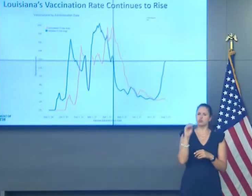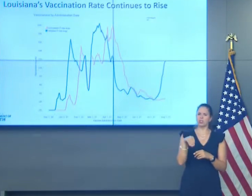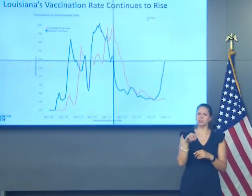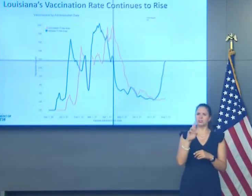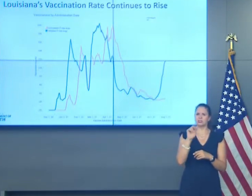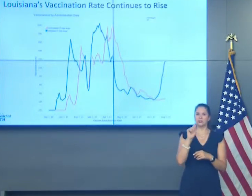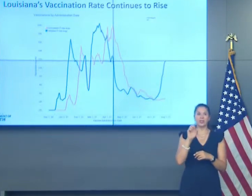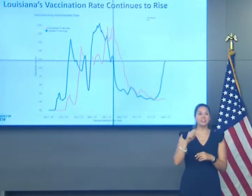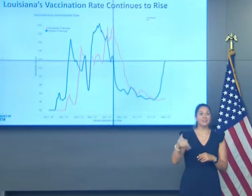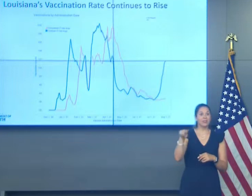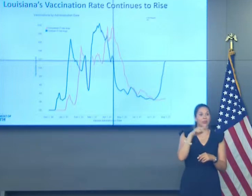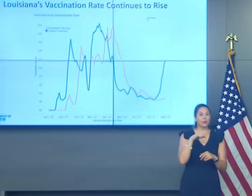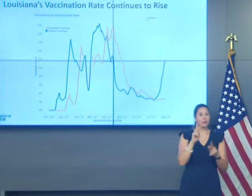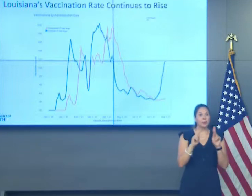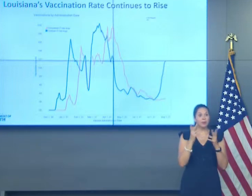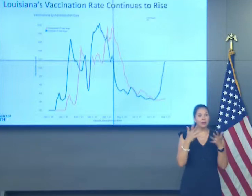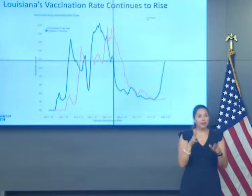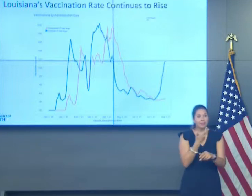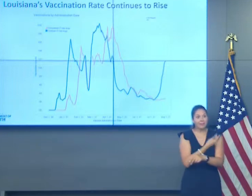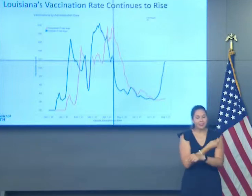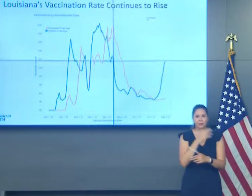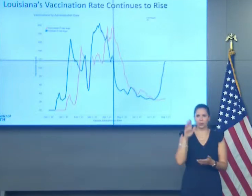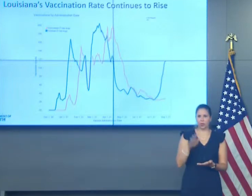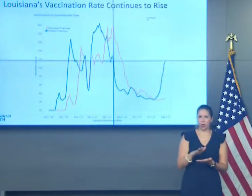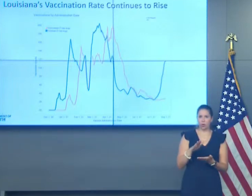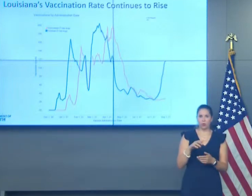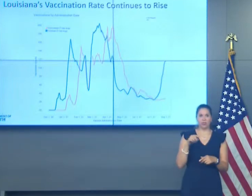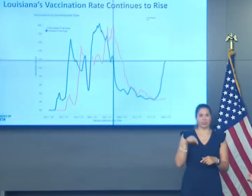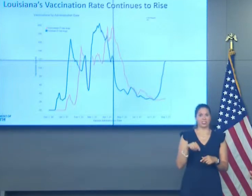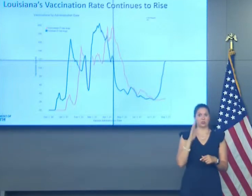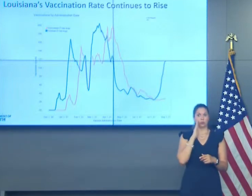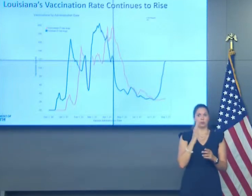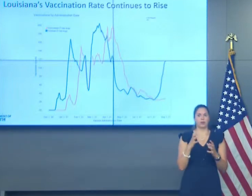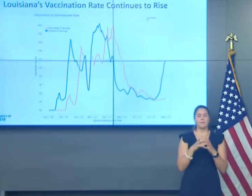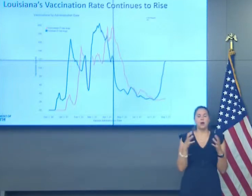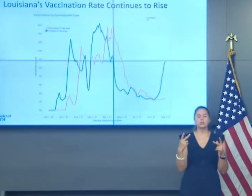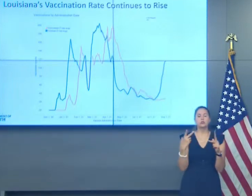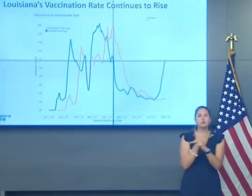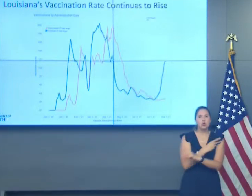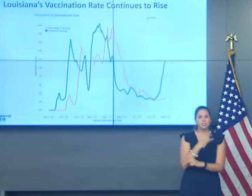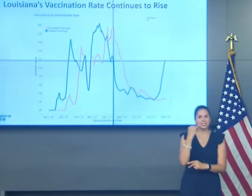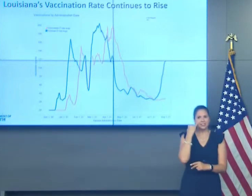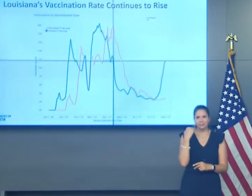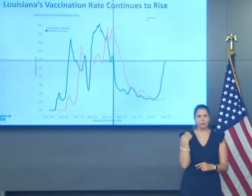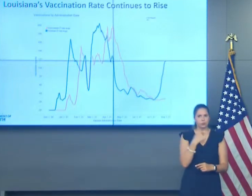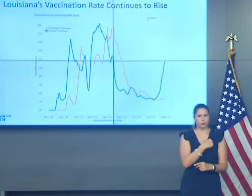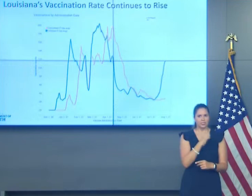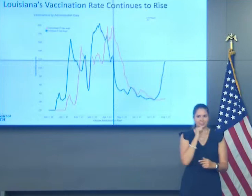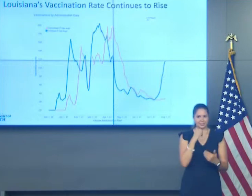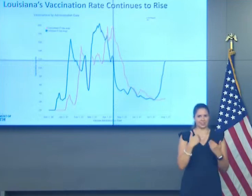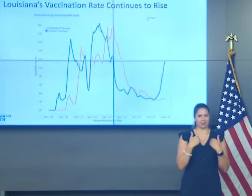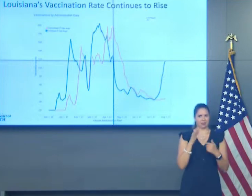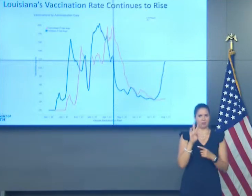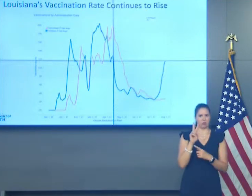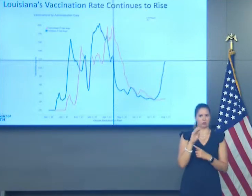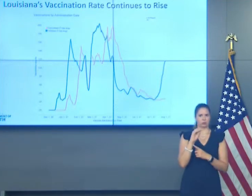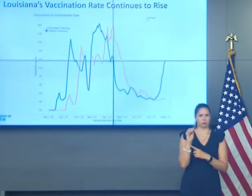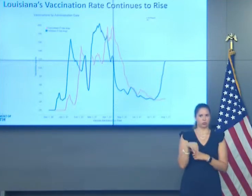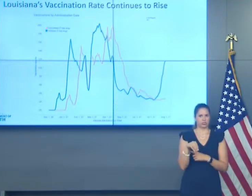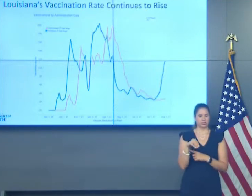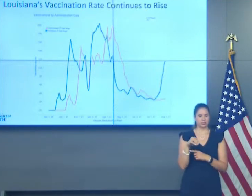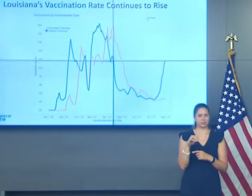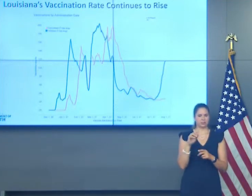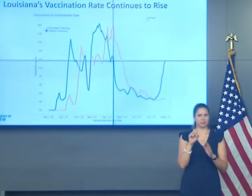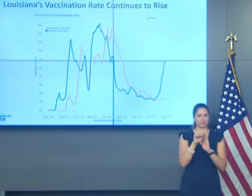relatively low, but this would be much worse for us right now had we not had 42% of our state initiate the vaccine